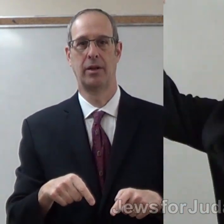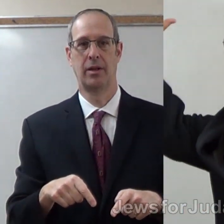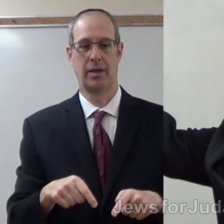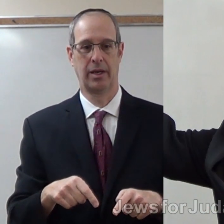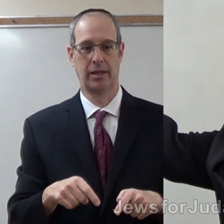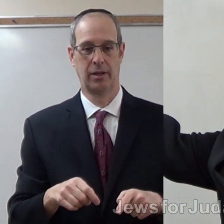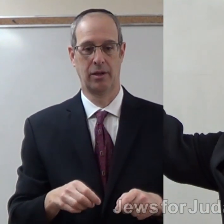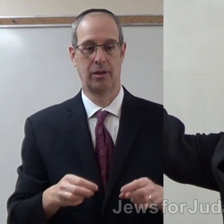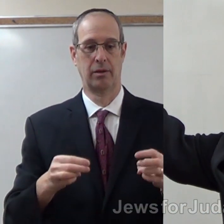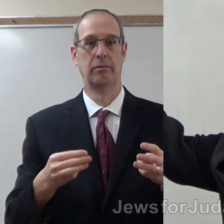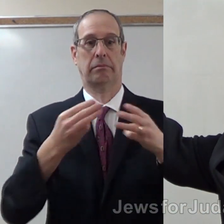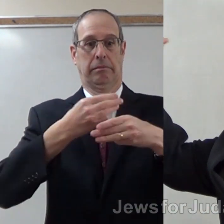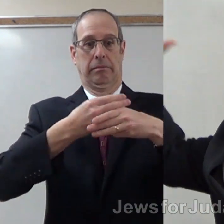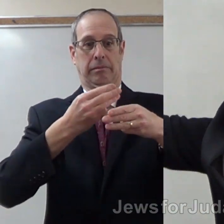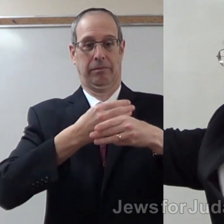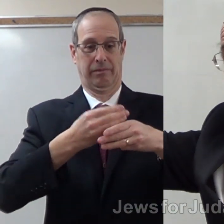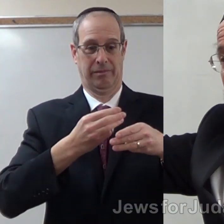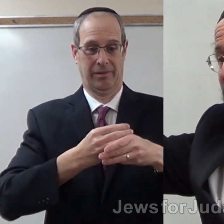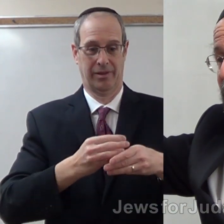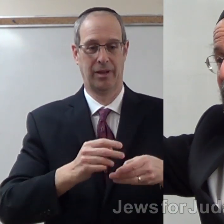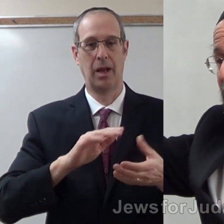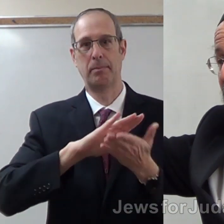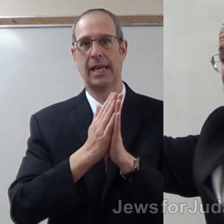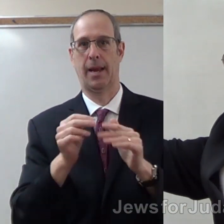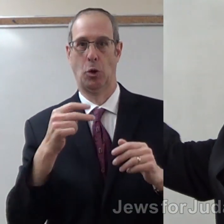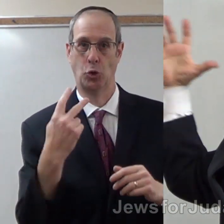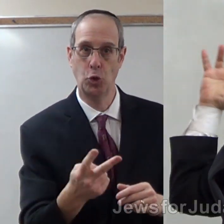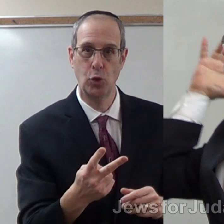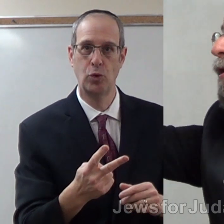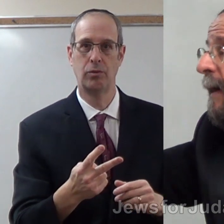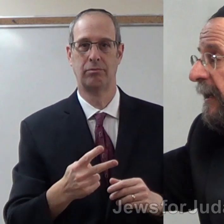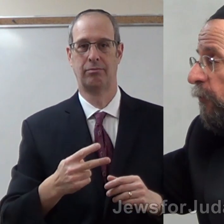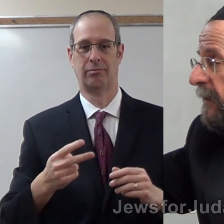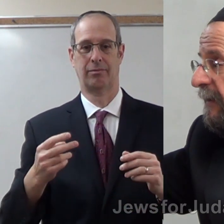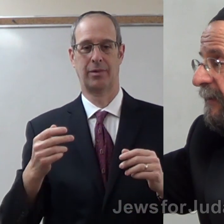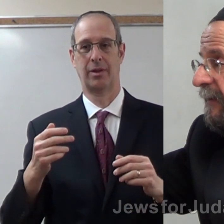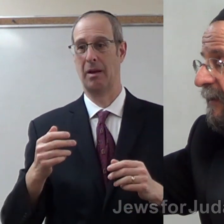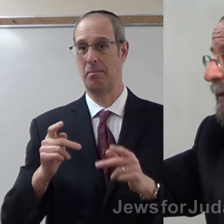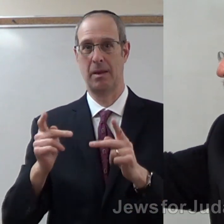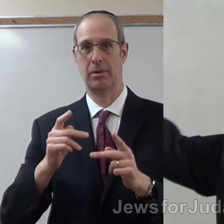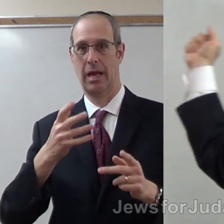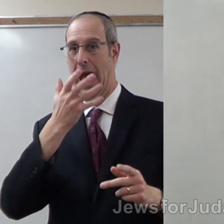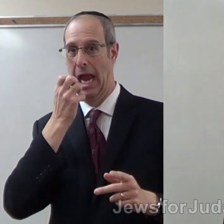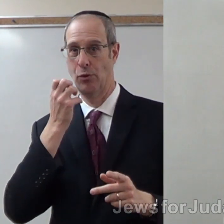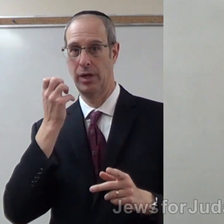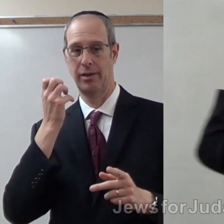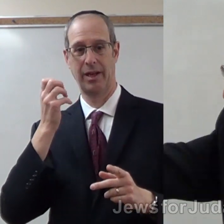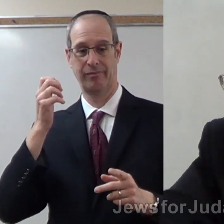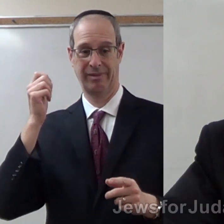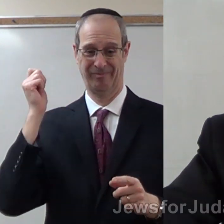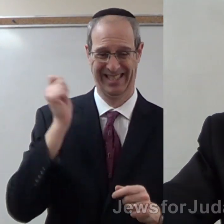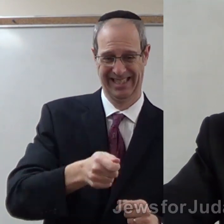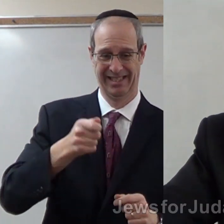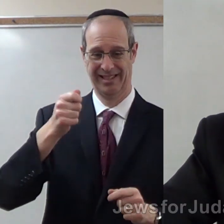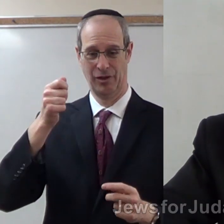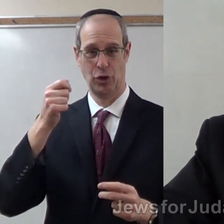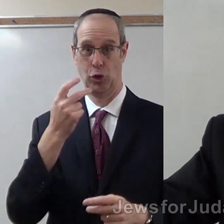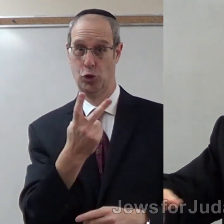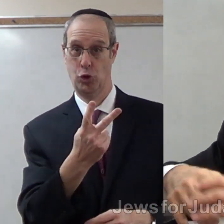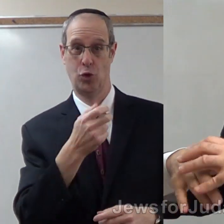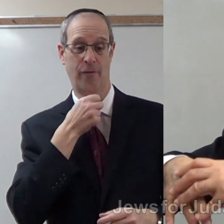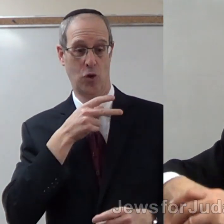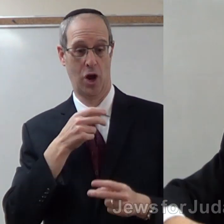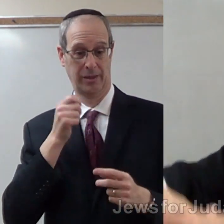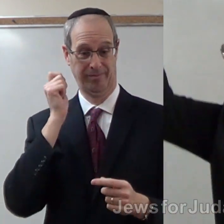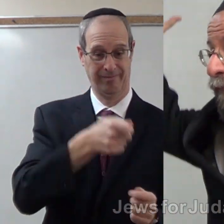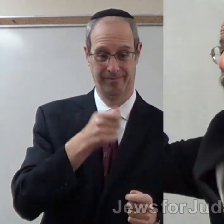It multiplied and it became two frogs. And they got more angry. And they started to hit those two frogs